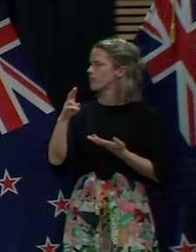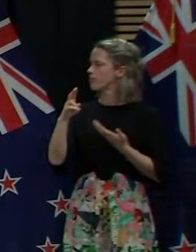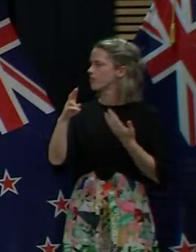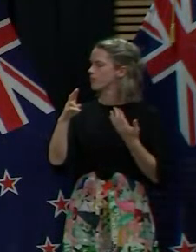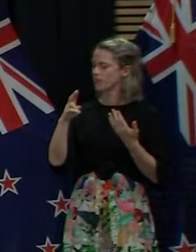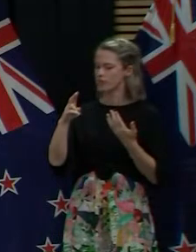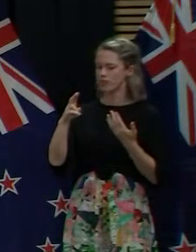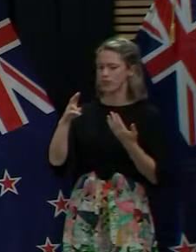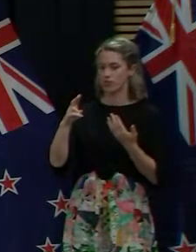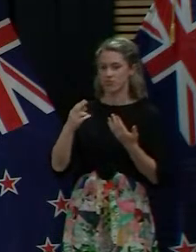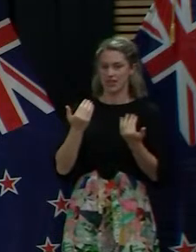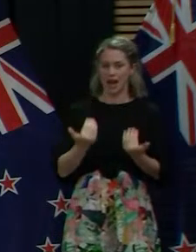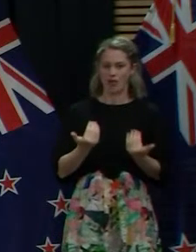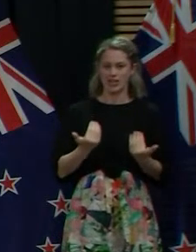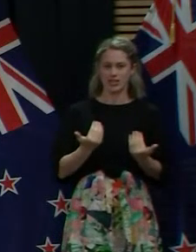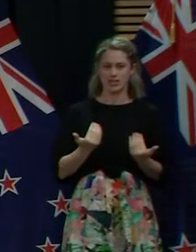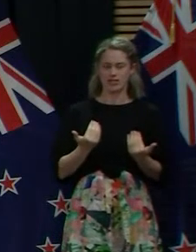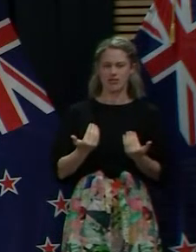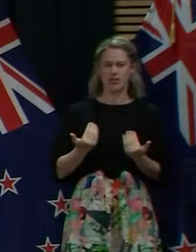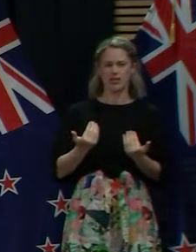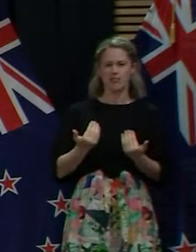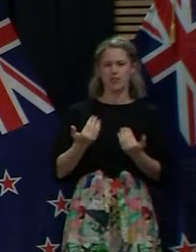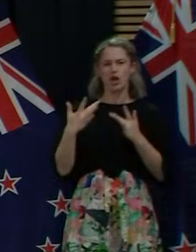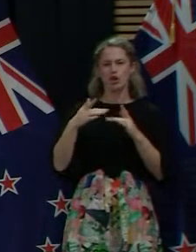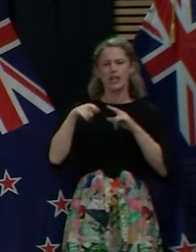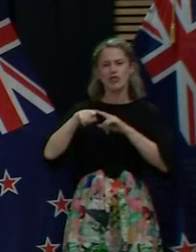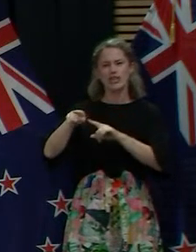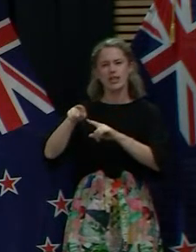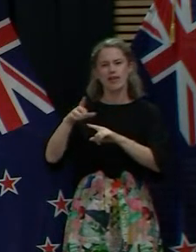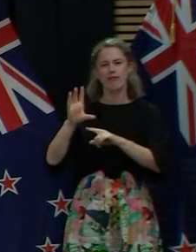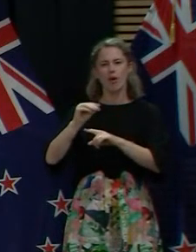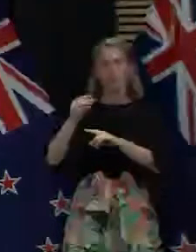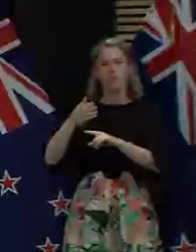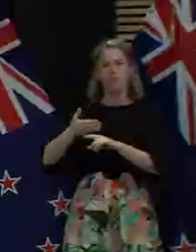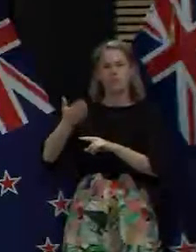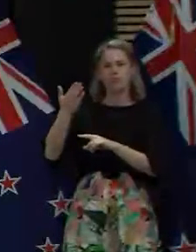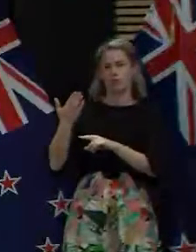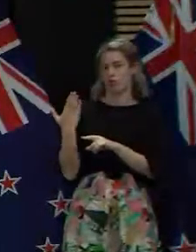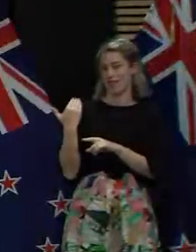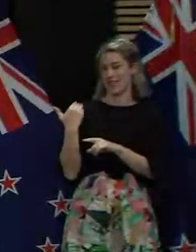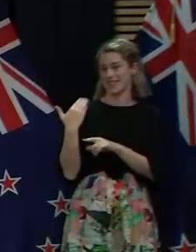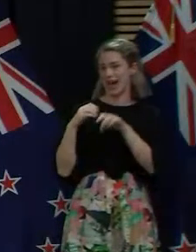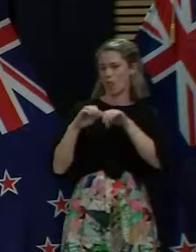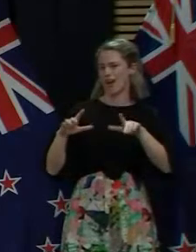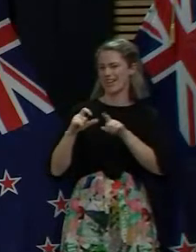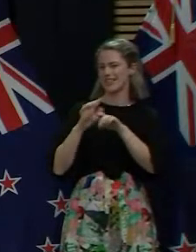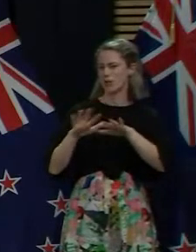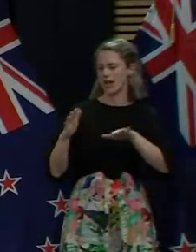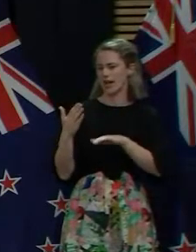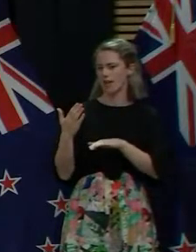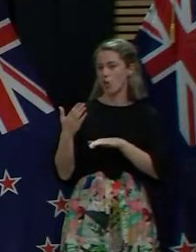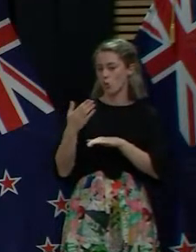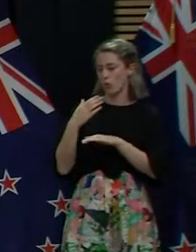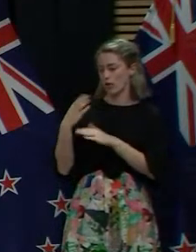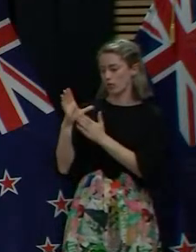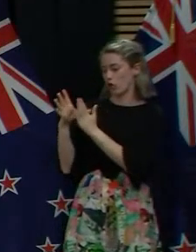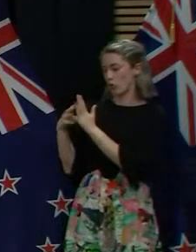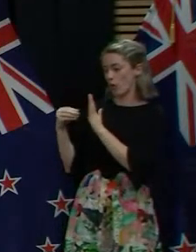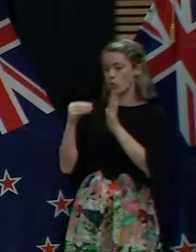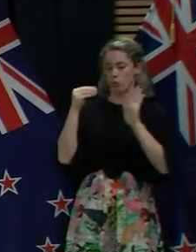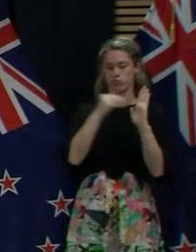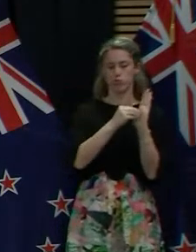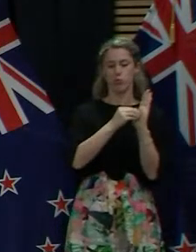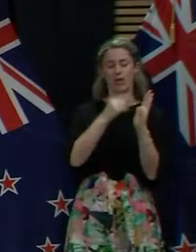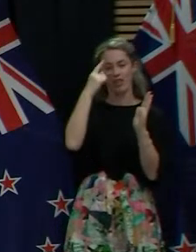performance of the contact tracing system during the early stages of our recent Delta outbreak. So we think that's a